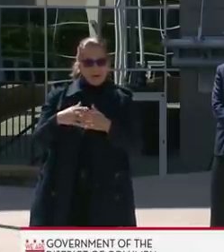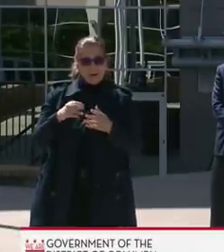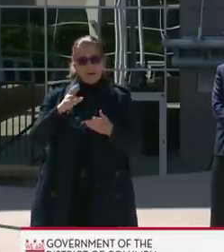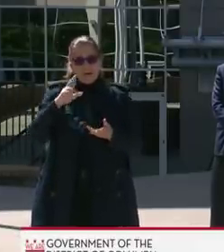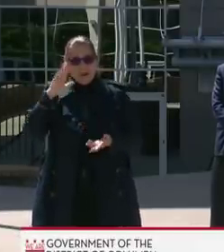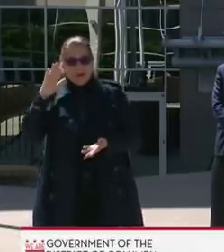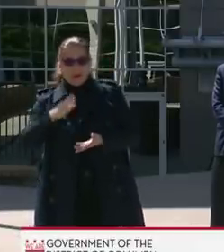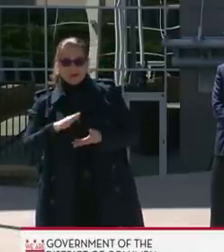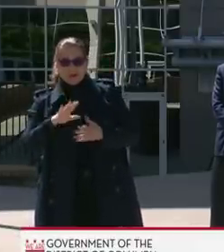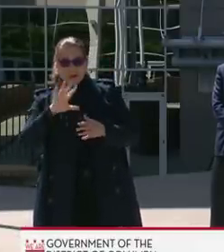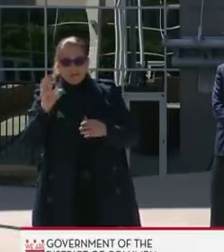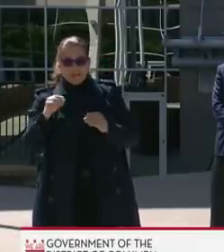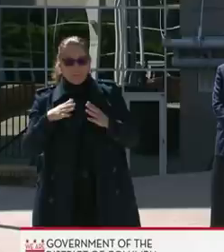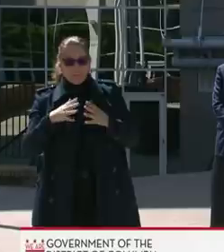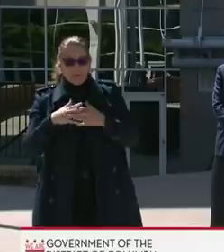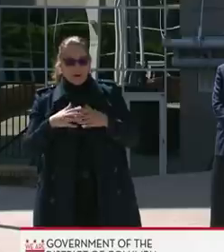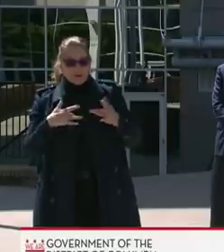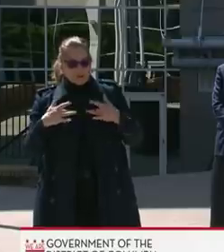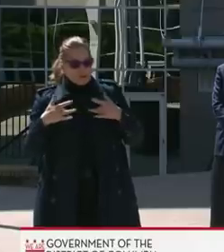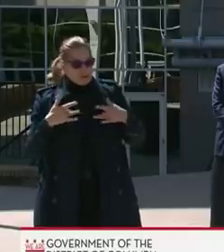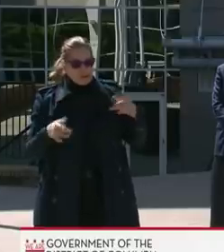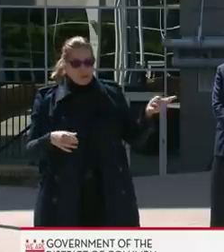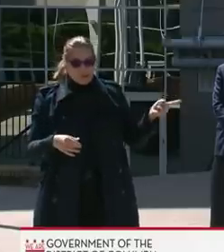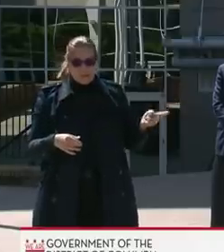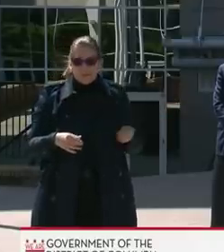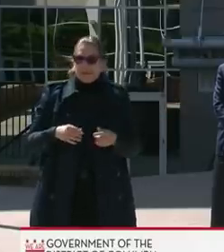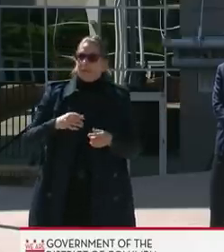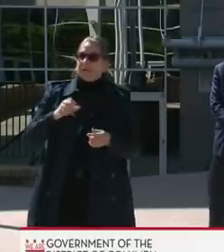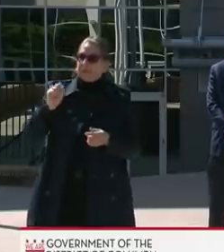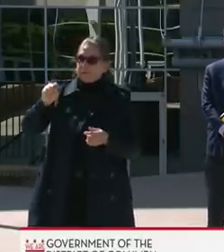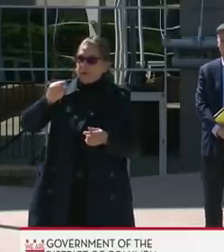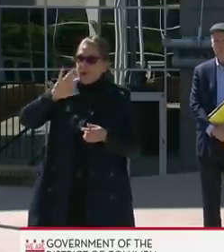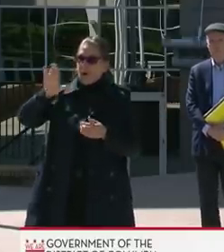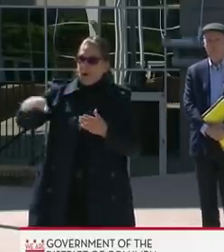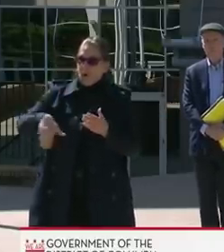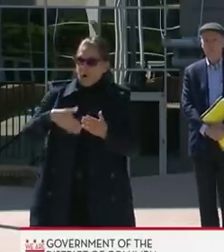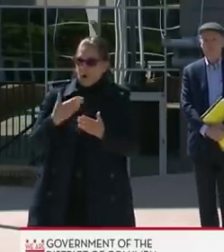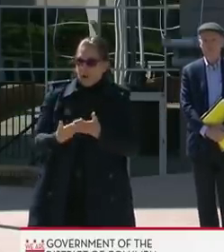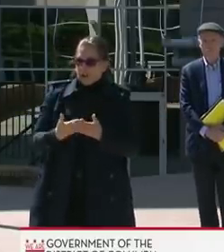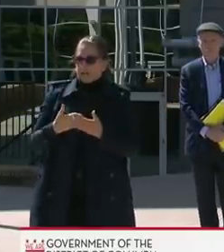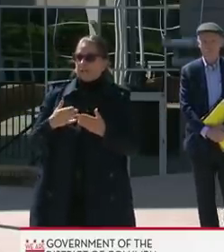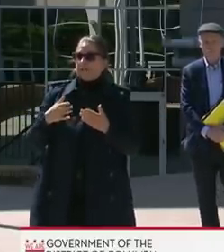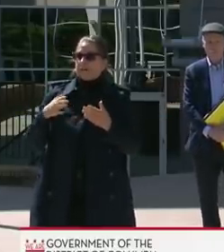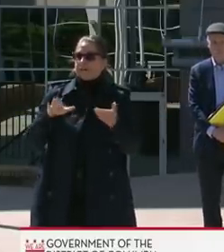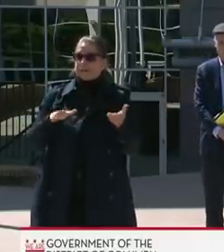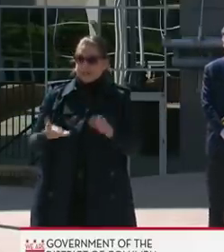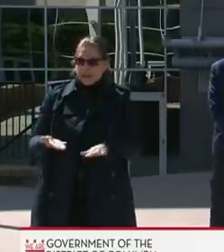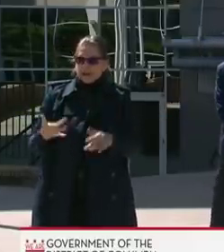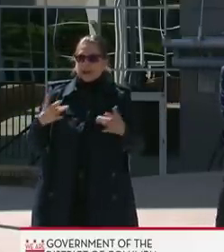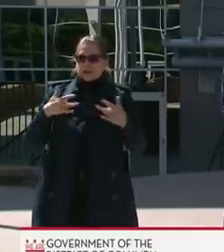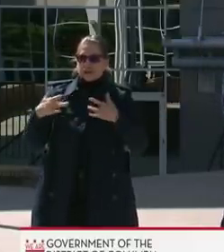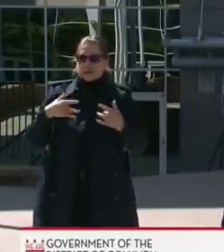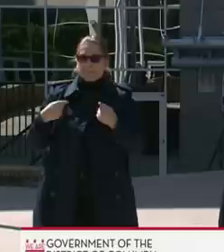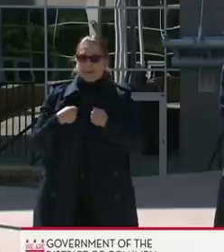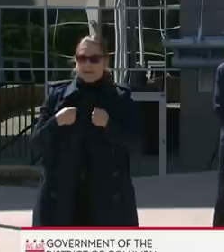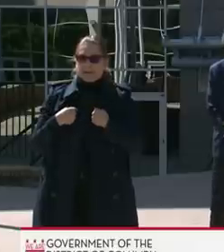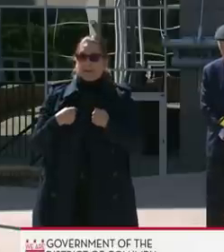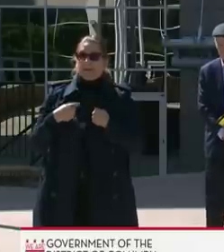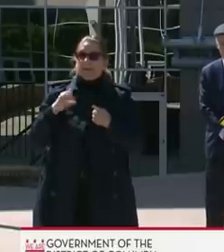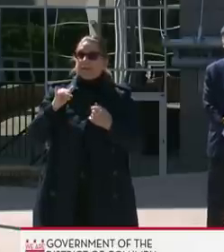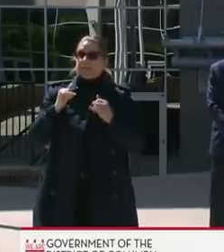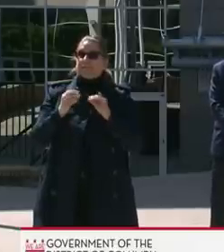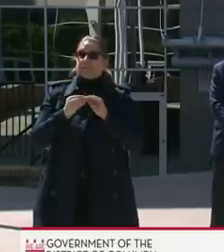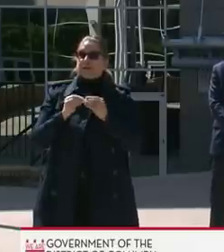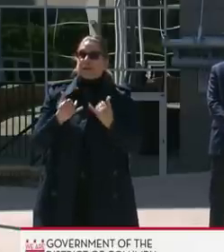the deaths concern me. The number that we have is 58%, which is somewhat higher